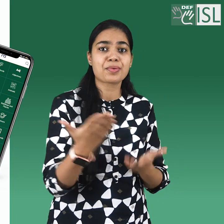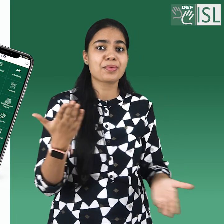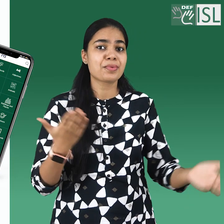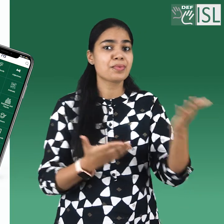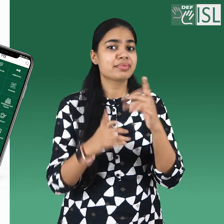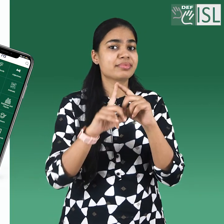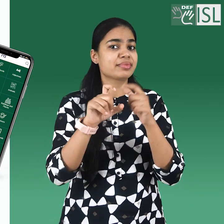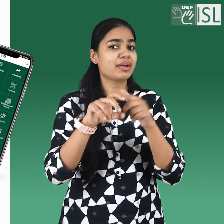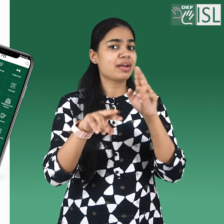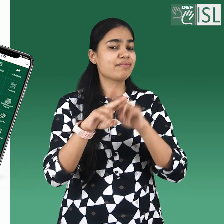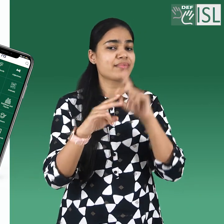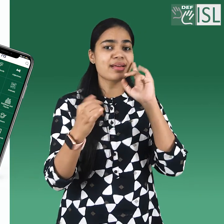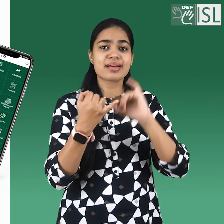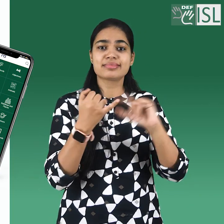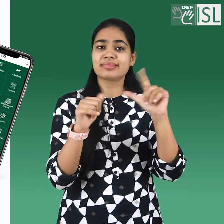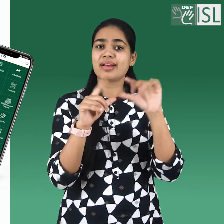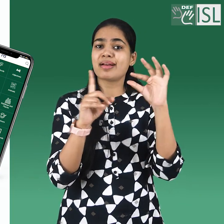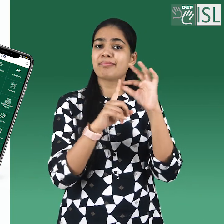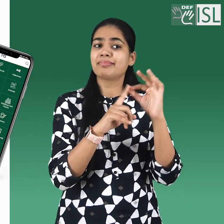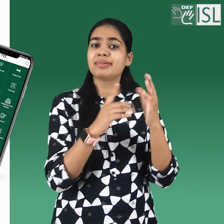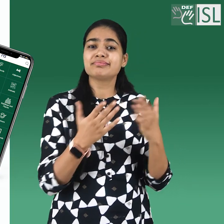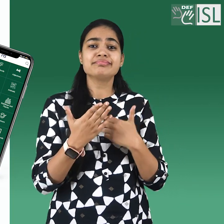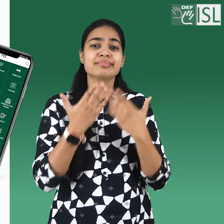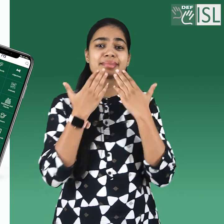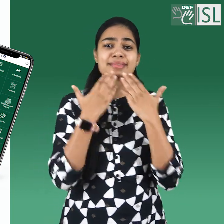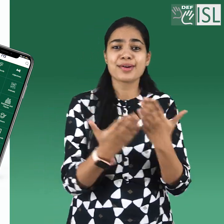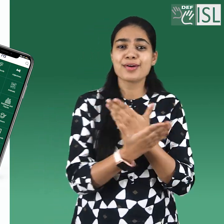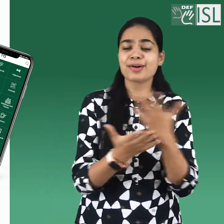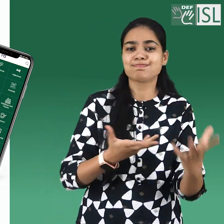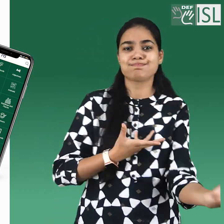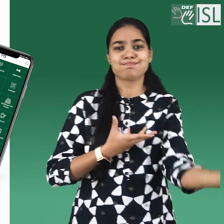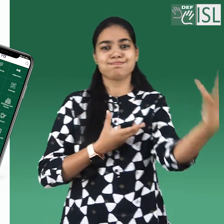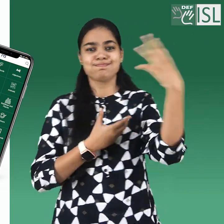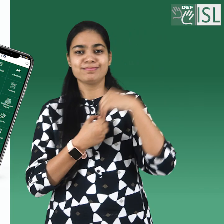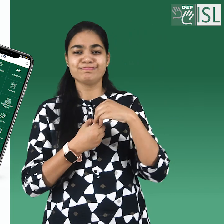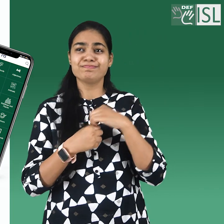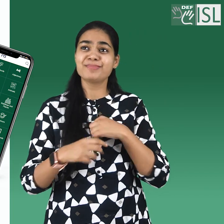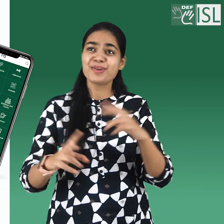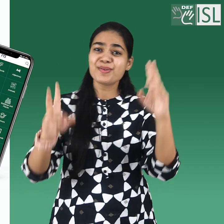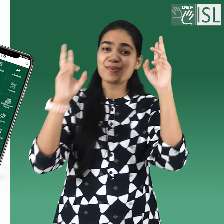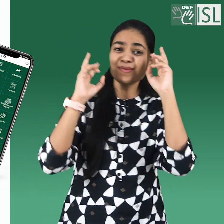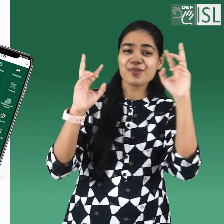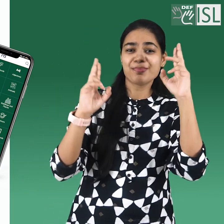sign language to all of us. Thank you for including